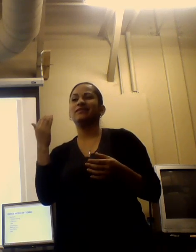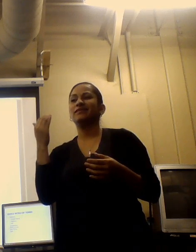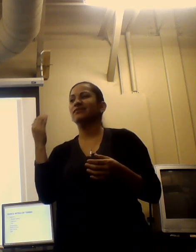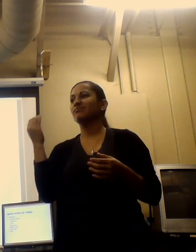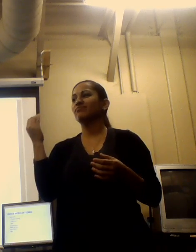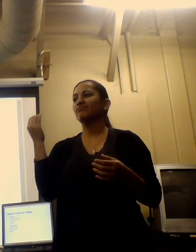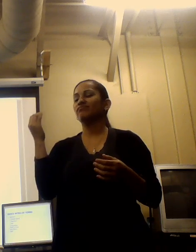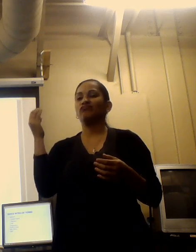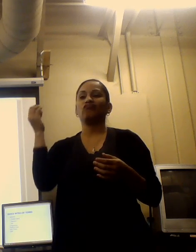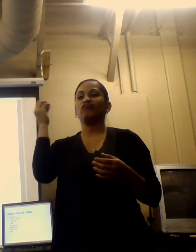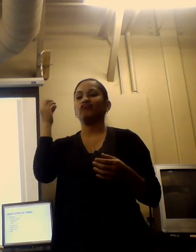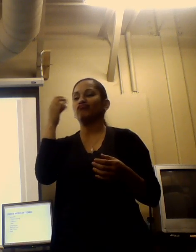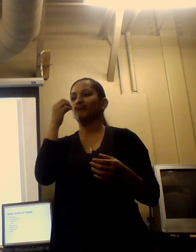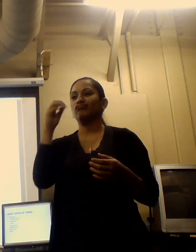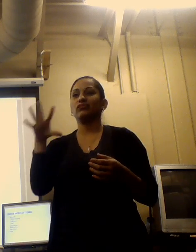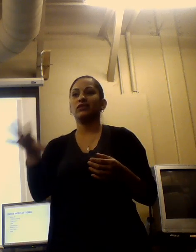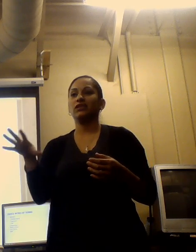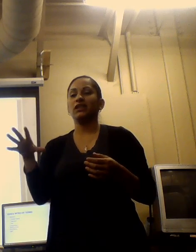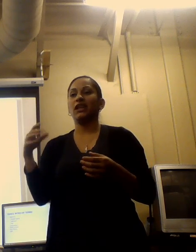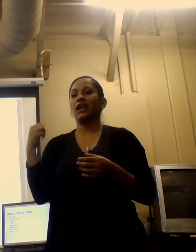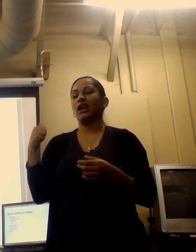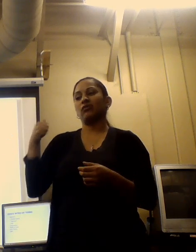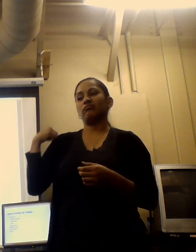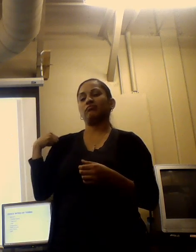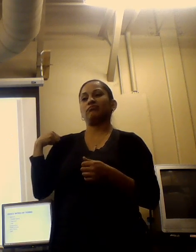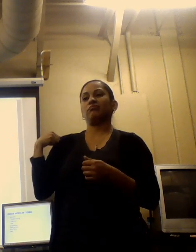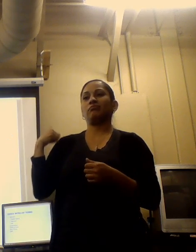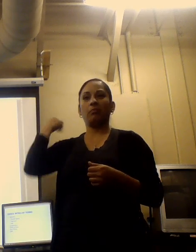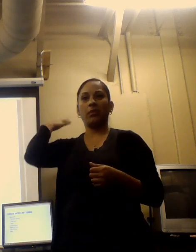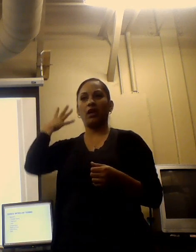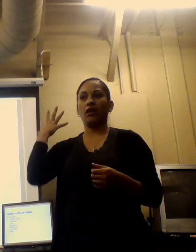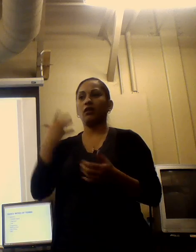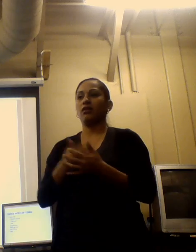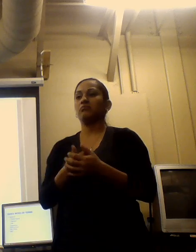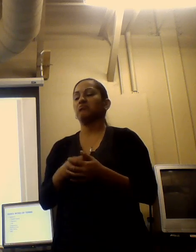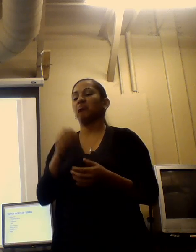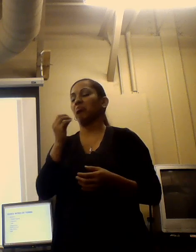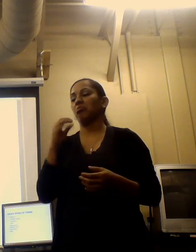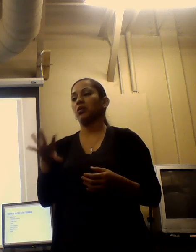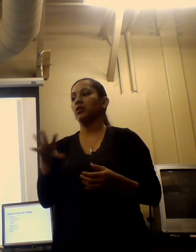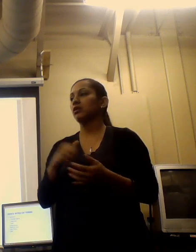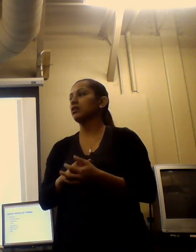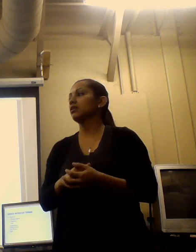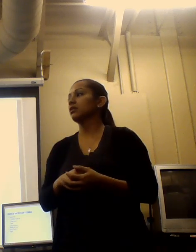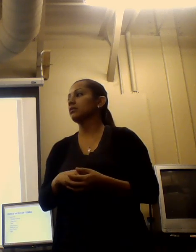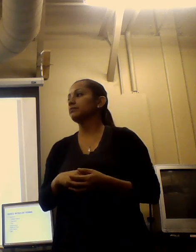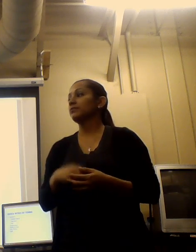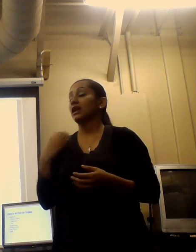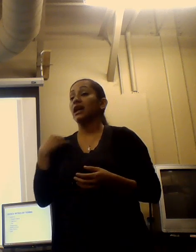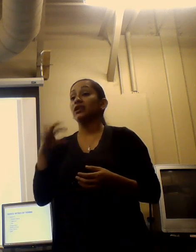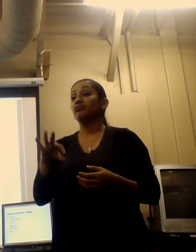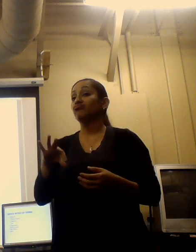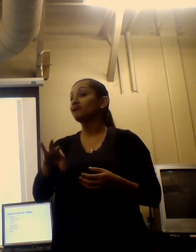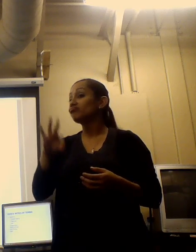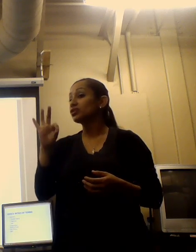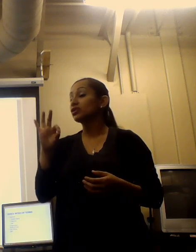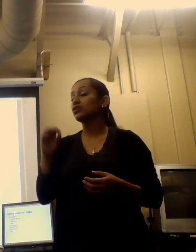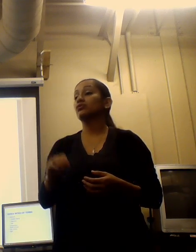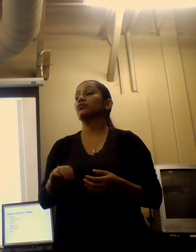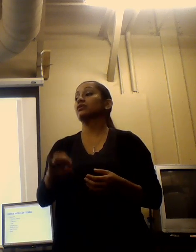their face. So if I was taking a portrait of someone, I would choose f2 and not f22.